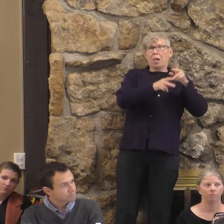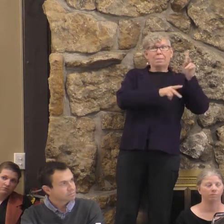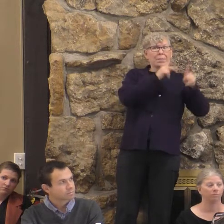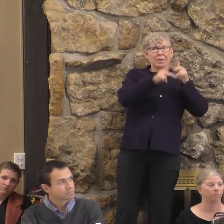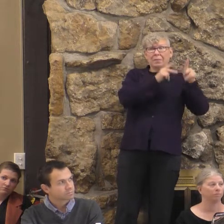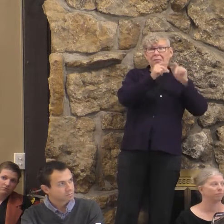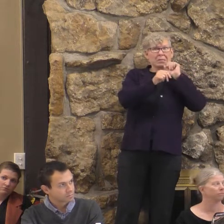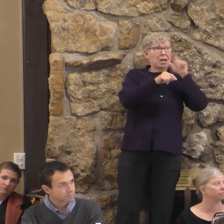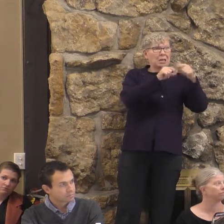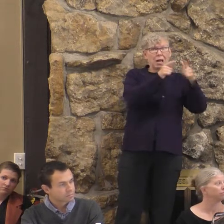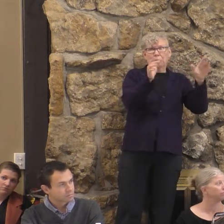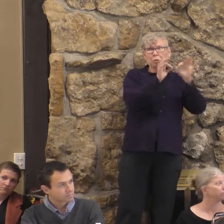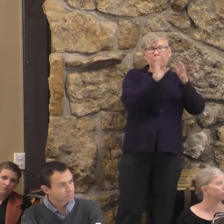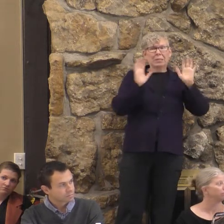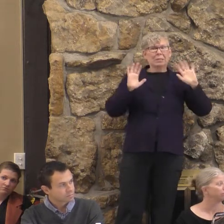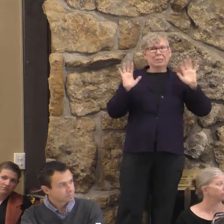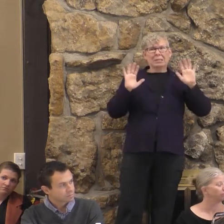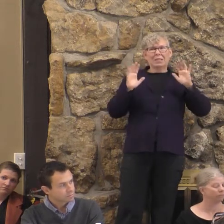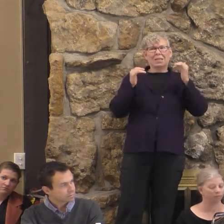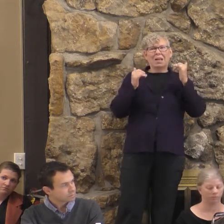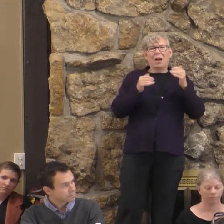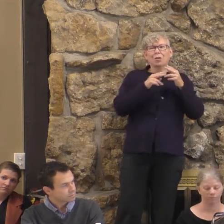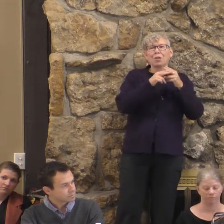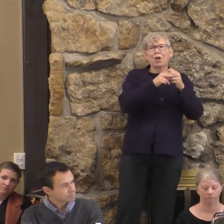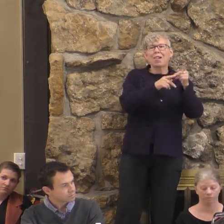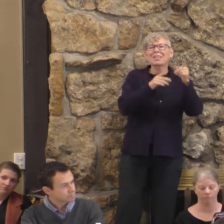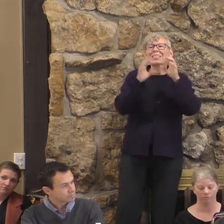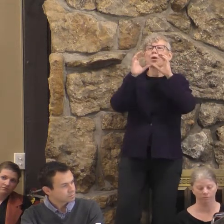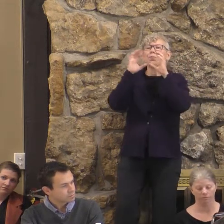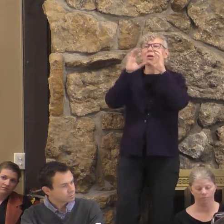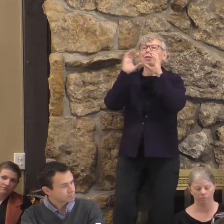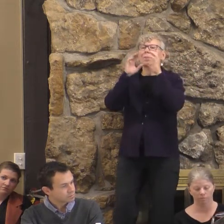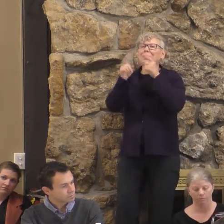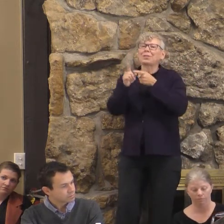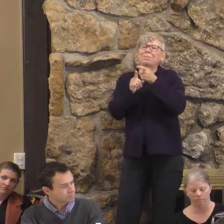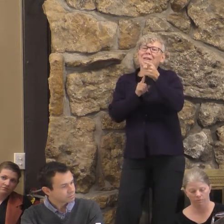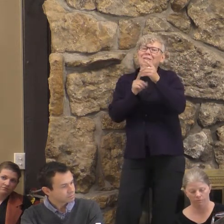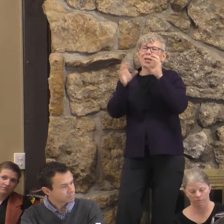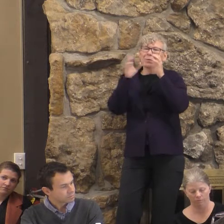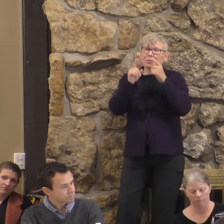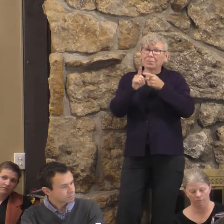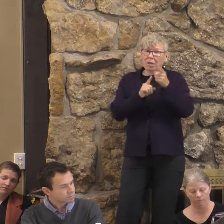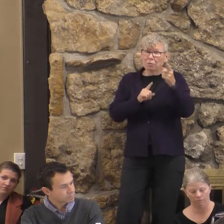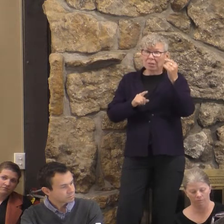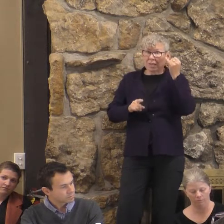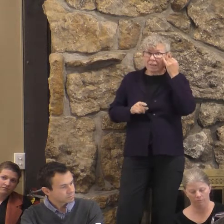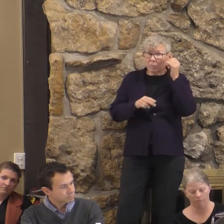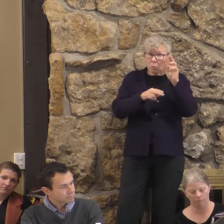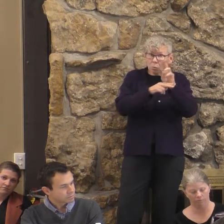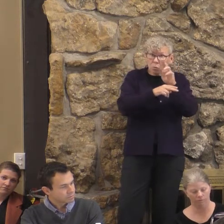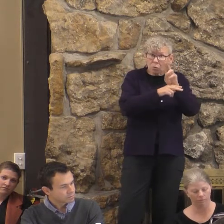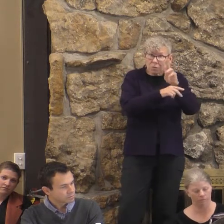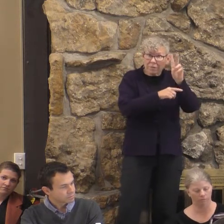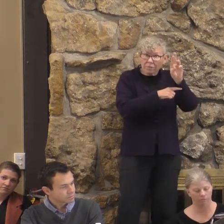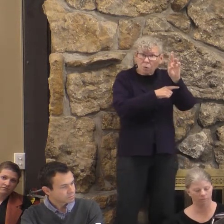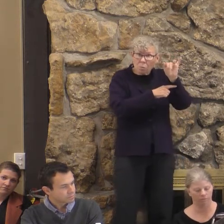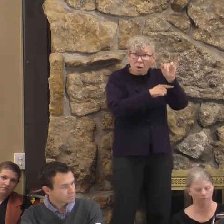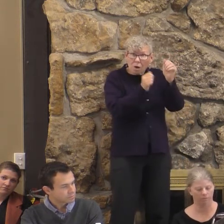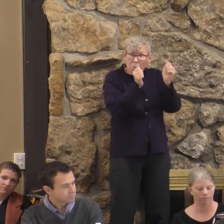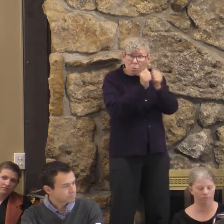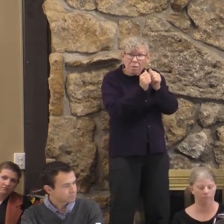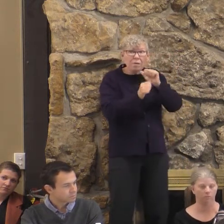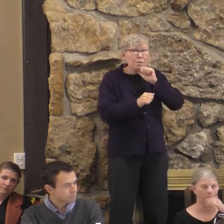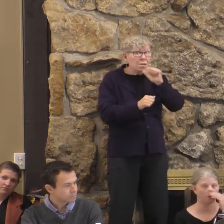specialists, something of that nature. If you're providing an uncertified VRI interpreter, then you are likely violating that law.